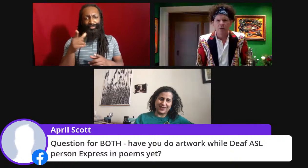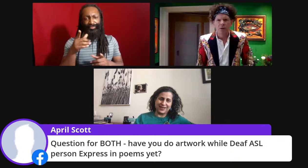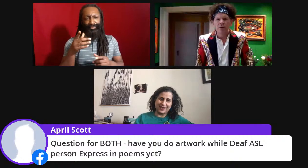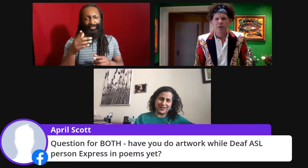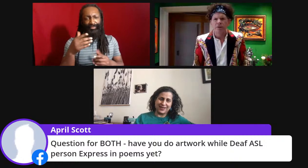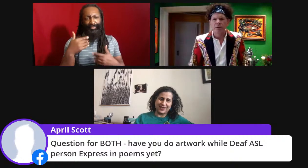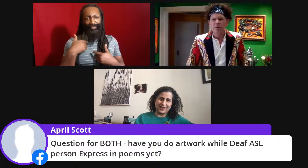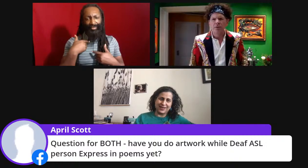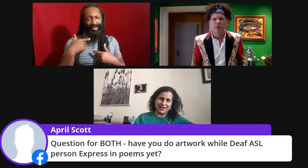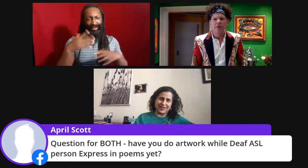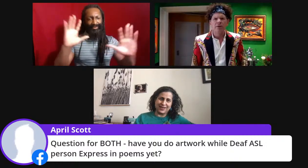Question for both of you.